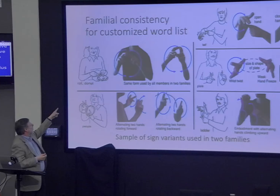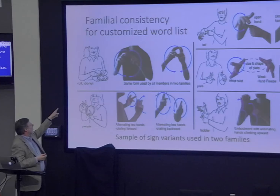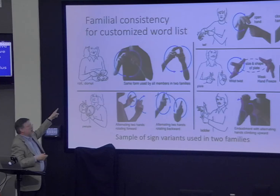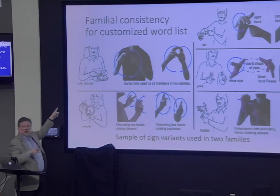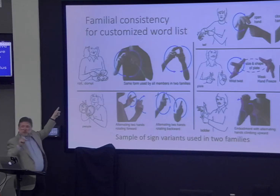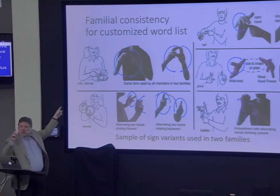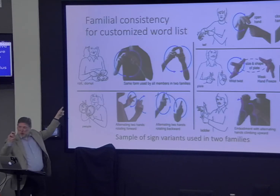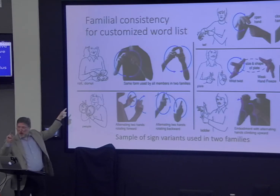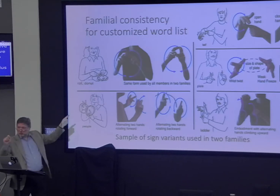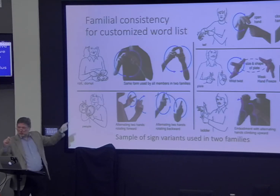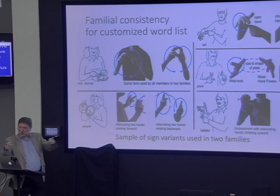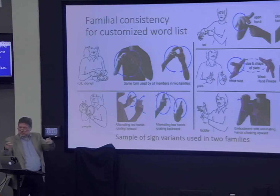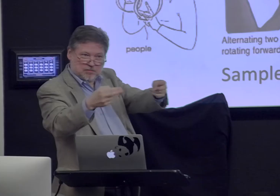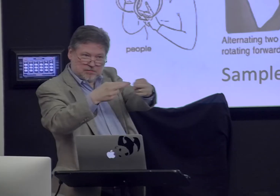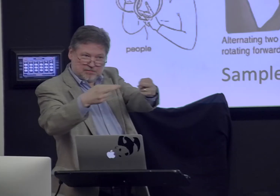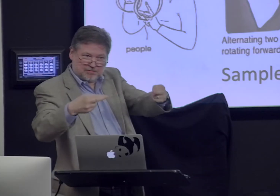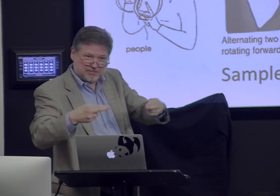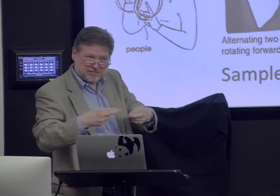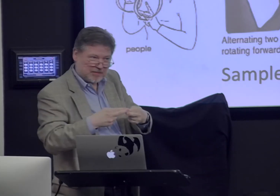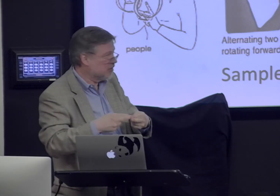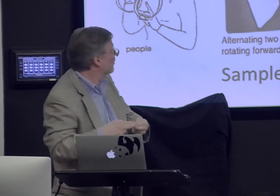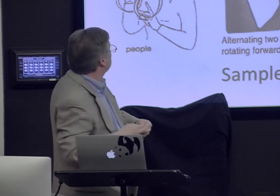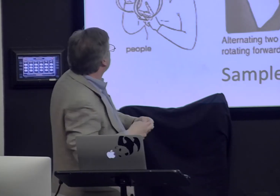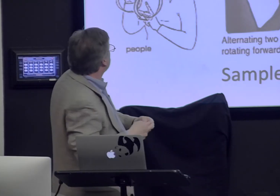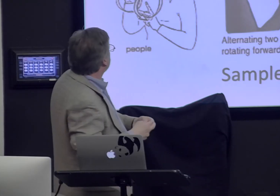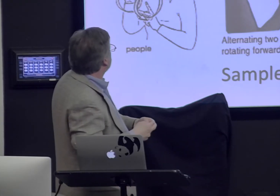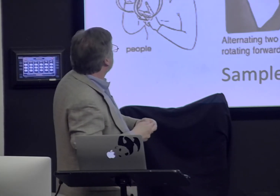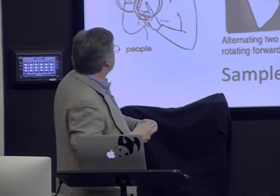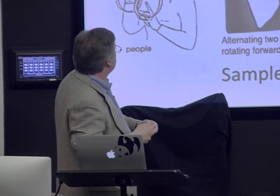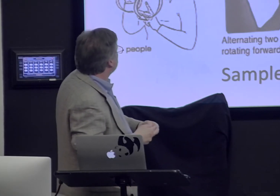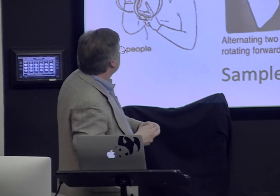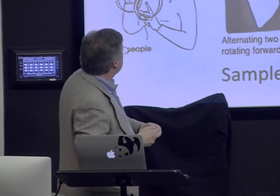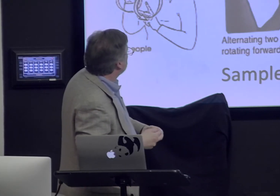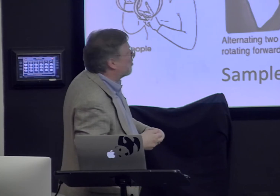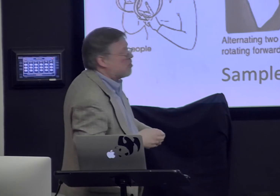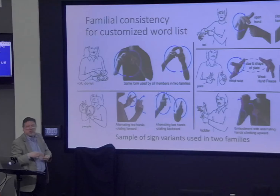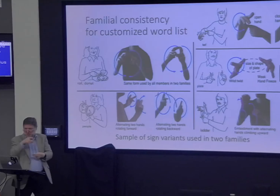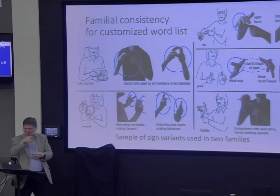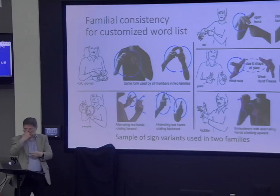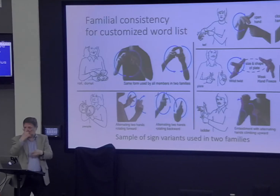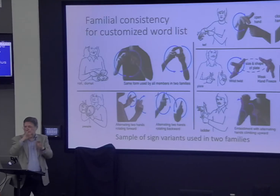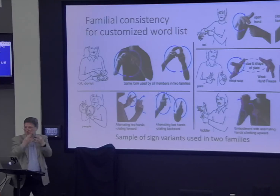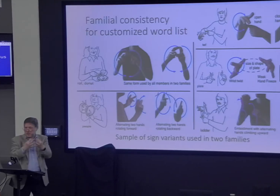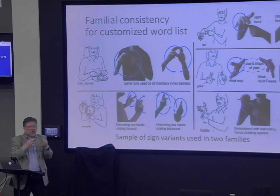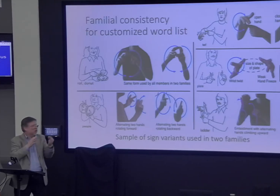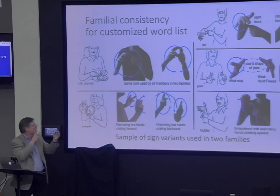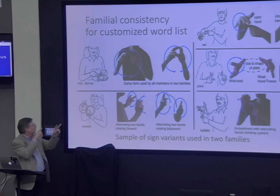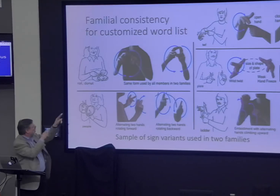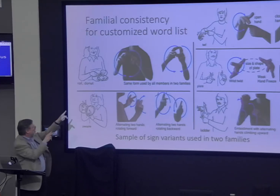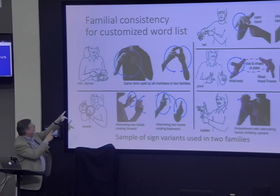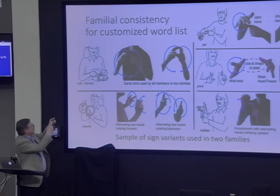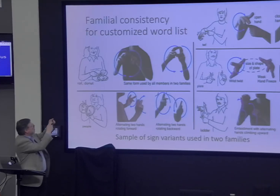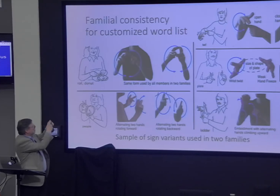The forms that they used for these 5 dictionary entries were different family to family, but were